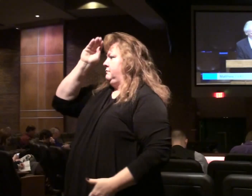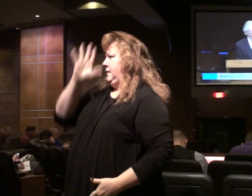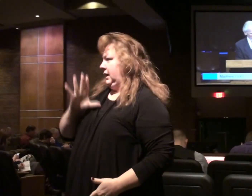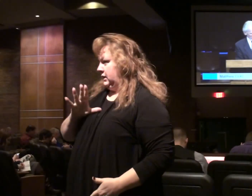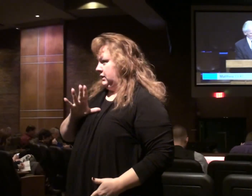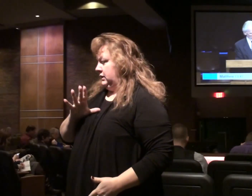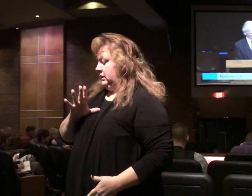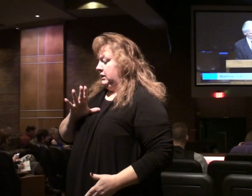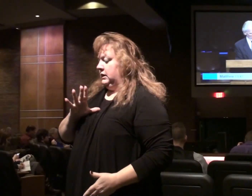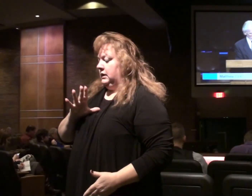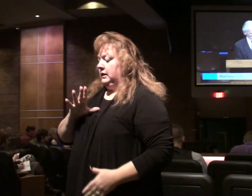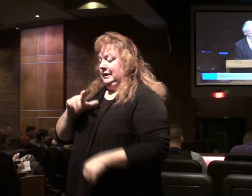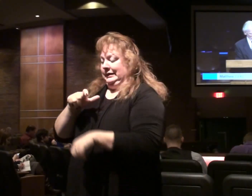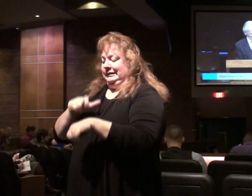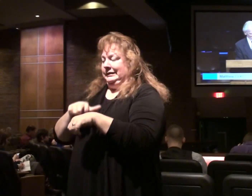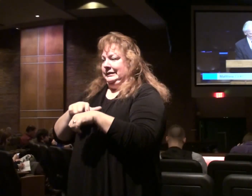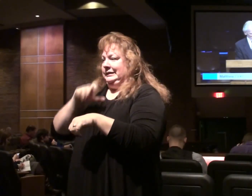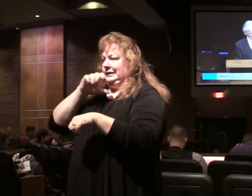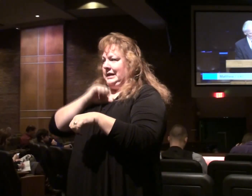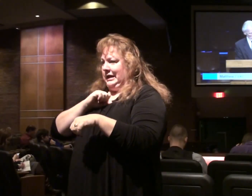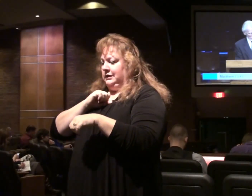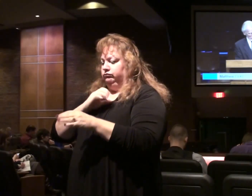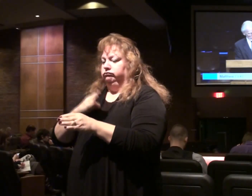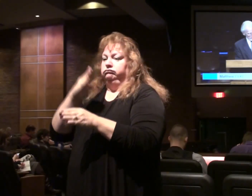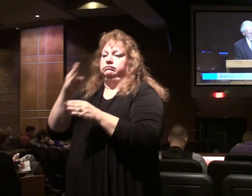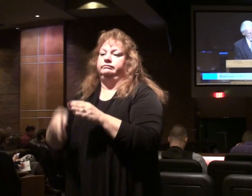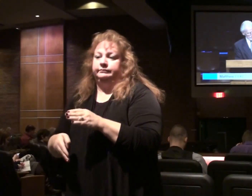We've come to the end of the age. The previous